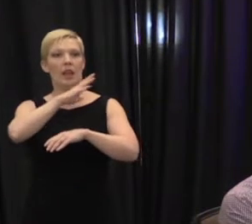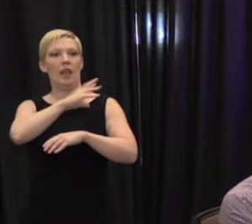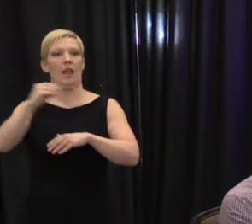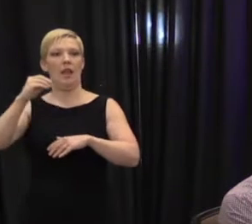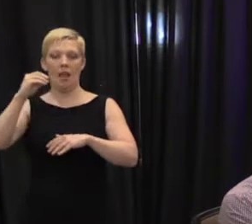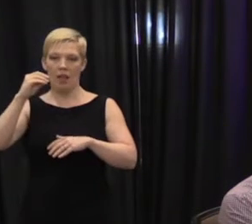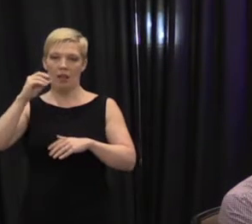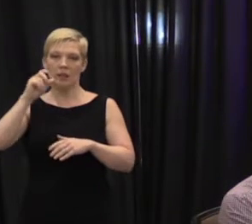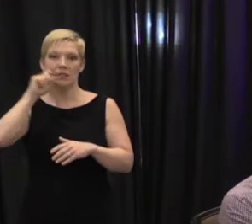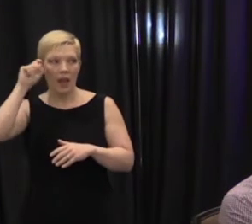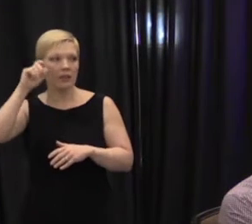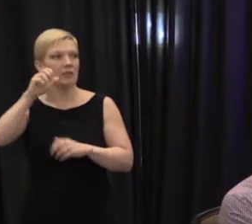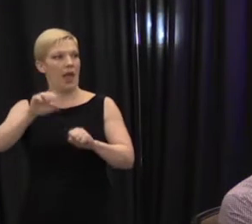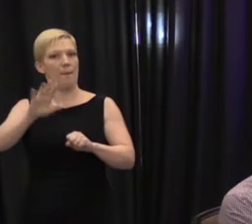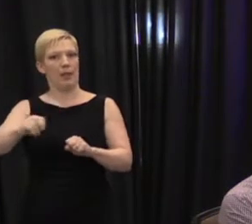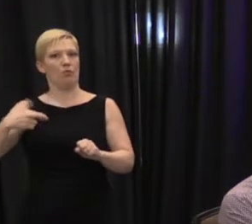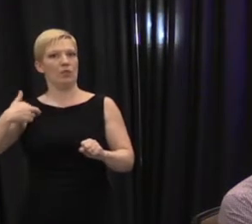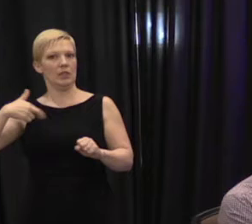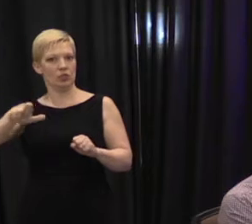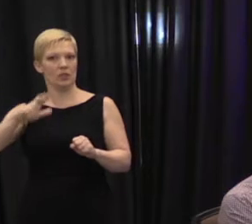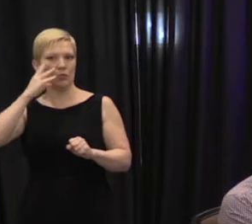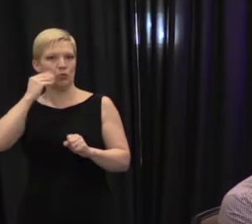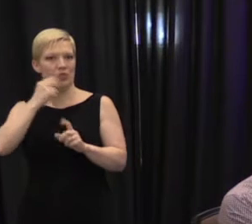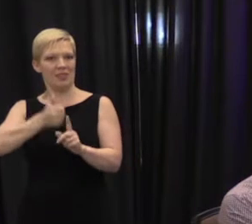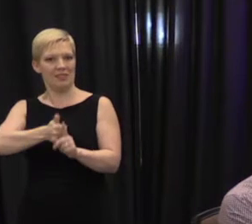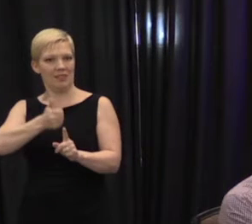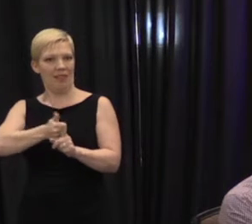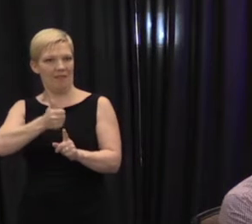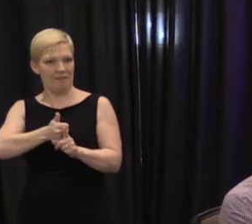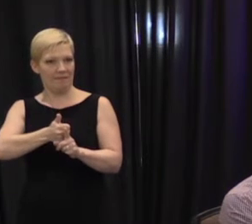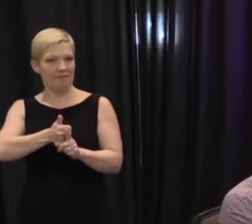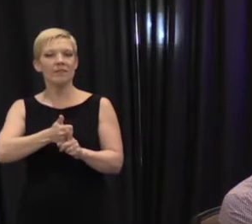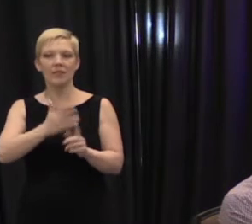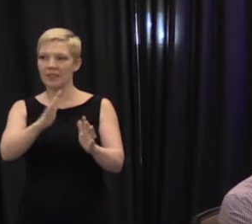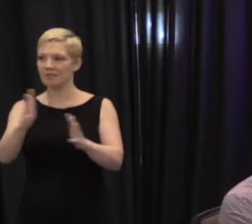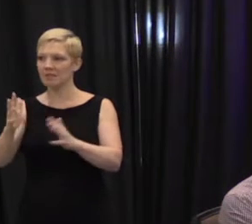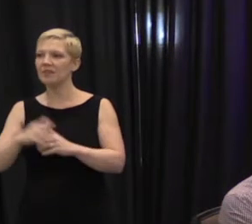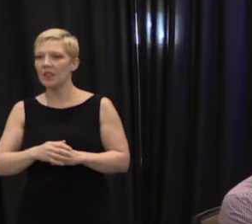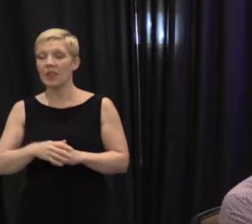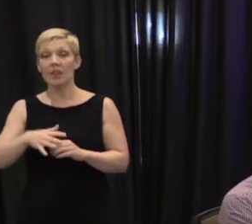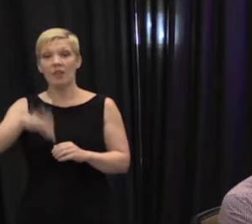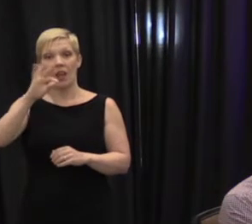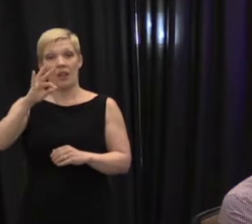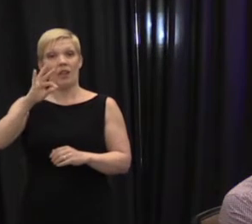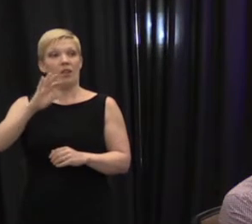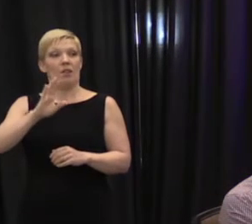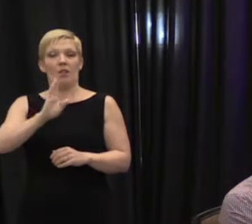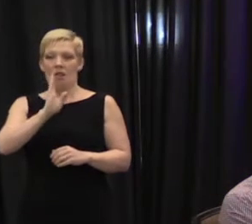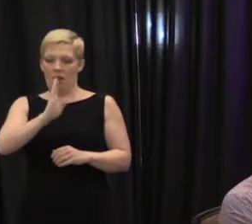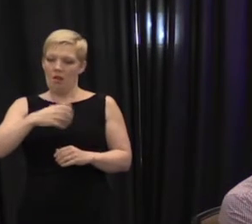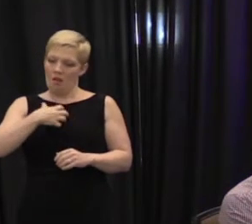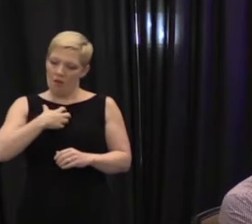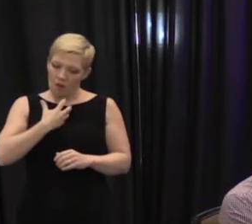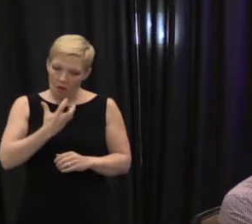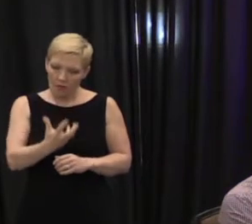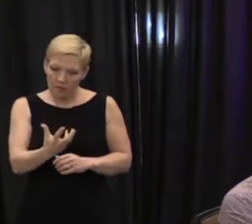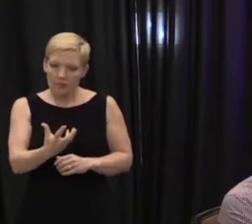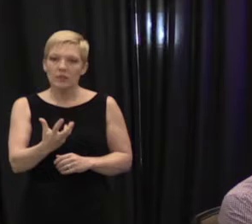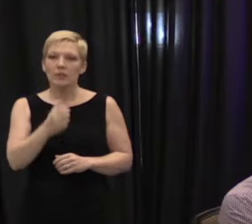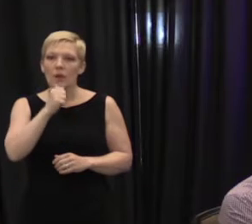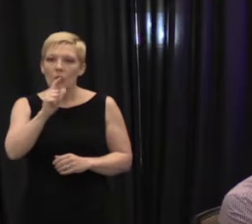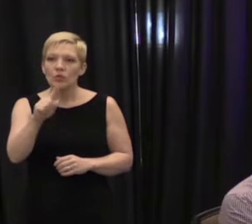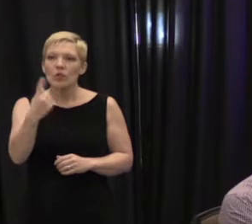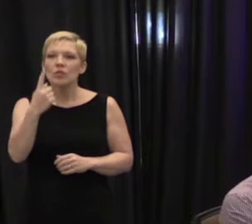experience. Finding authenticity in that, right? Finding authenticity in our own flesh is the spiritual journey of a life, not only for